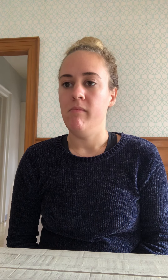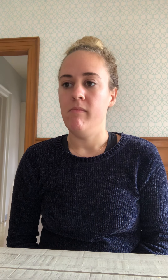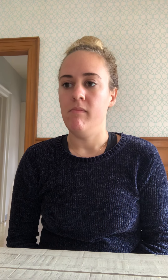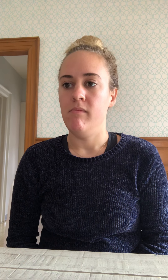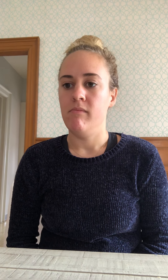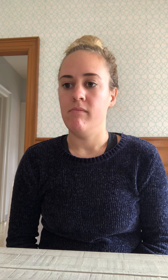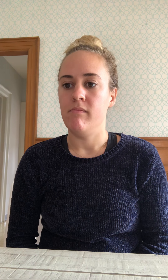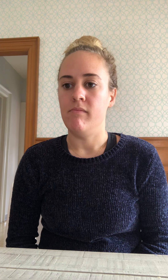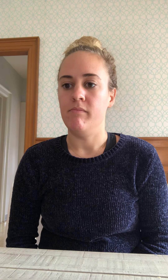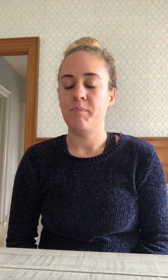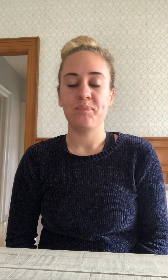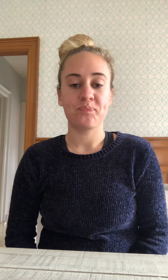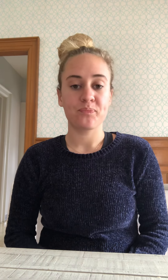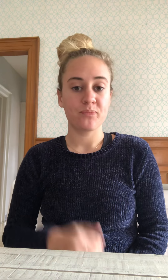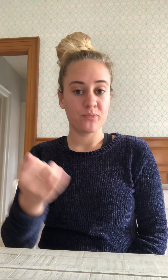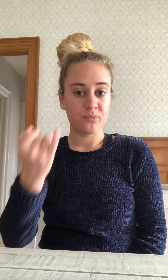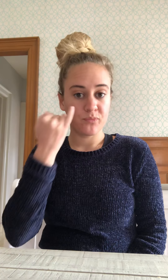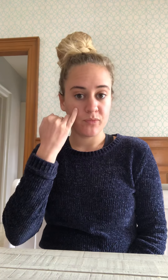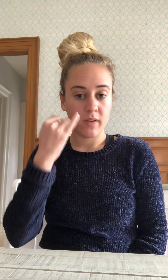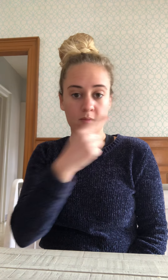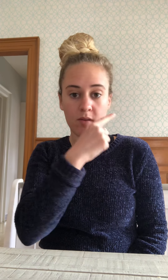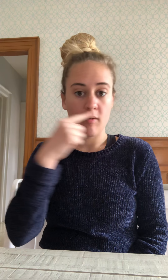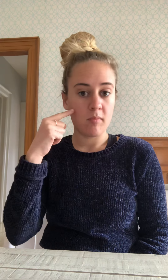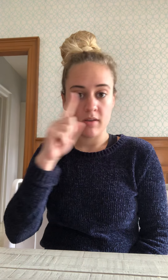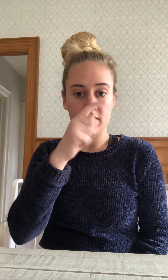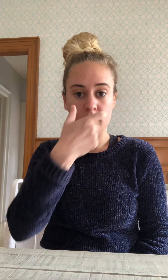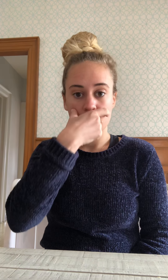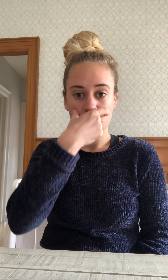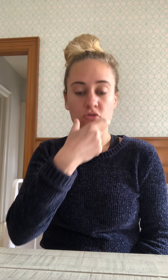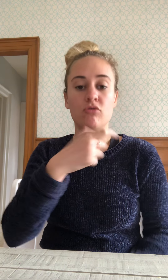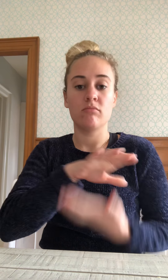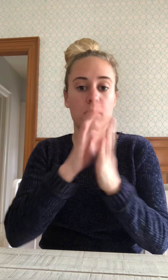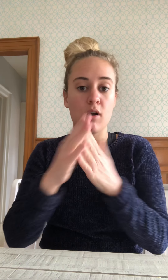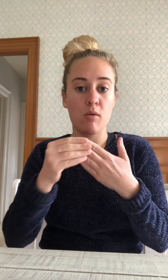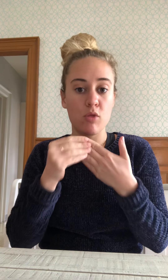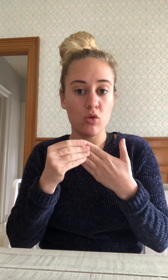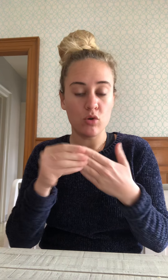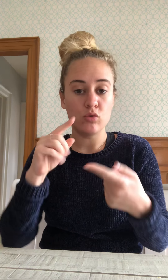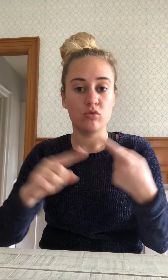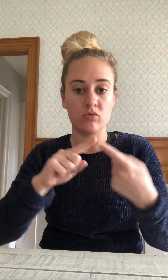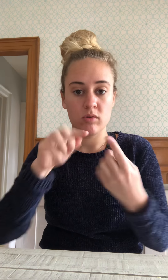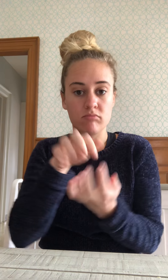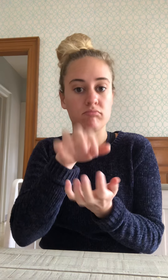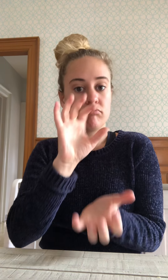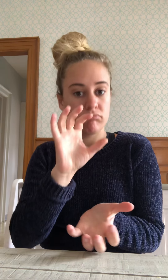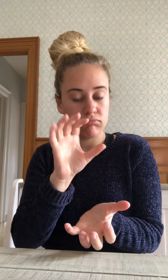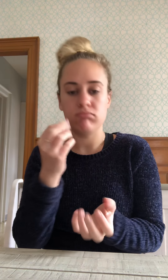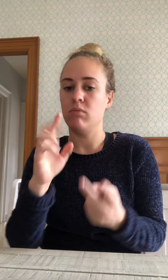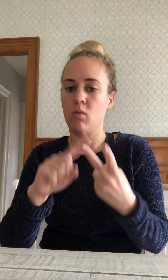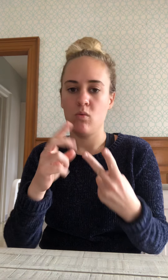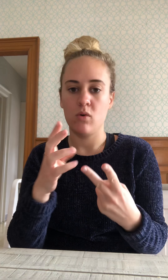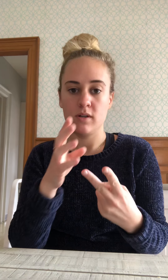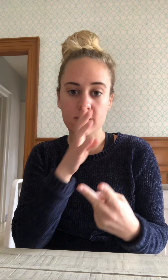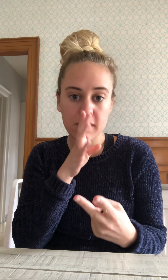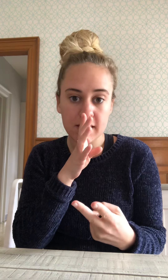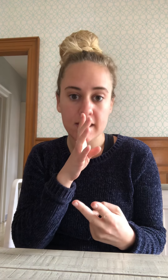So if the maxillary denture loosens when the patient opens widely, is it the maximum loosens when speaking? Mandibular lacks retention